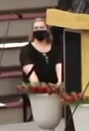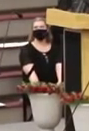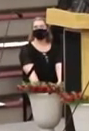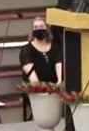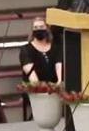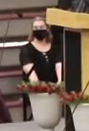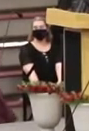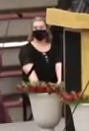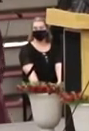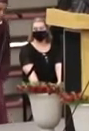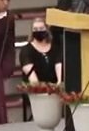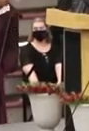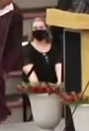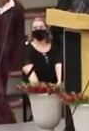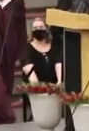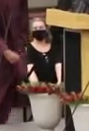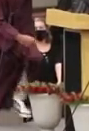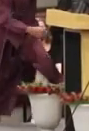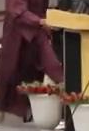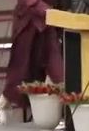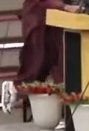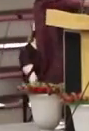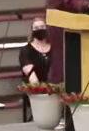Kevin Thomas Harris.